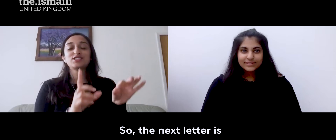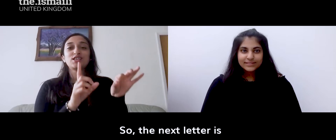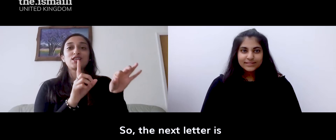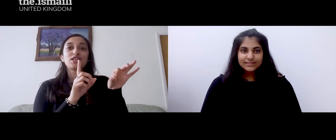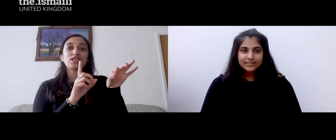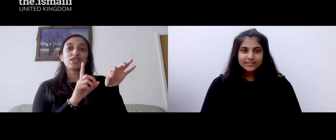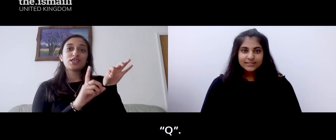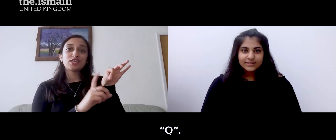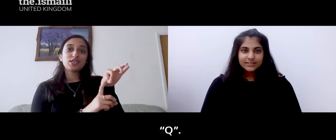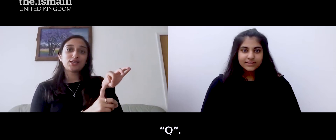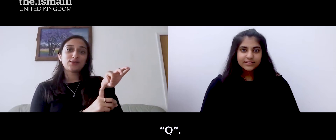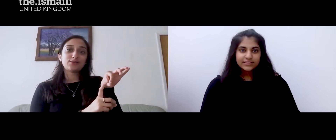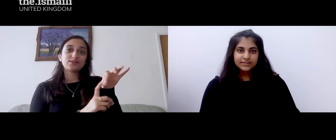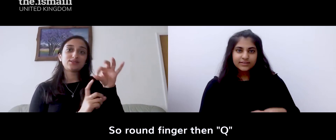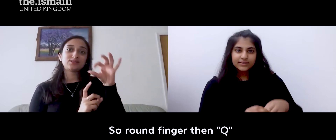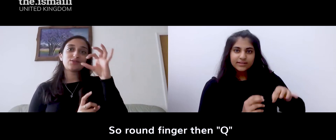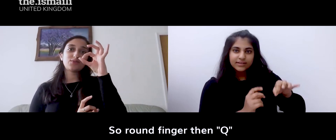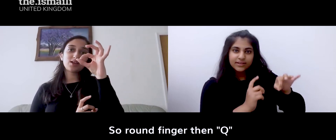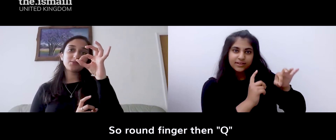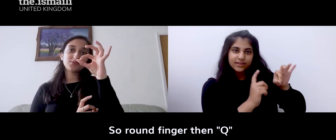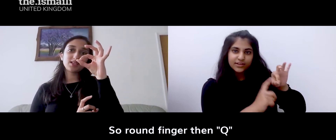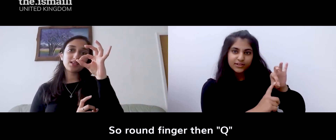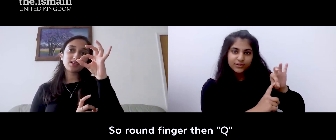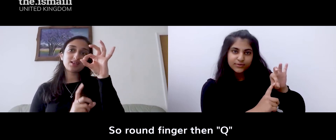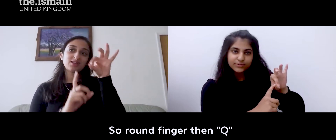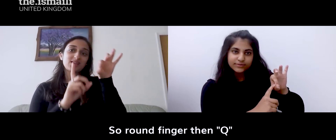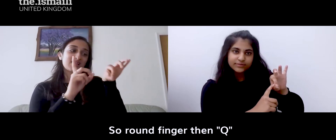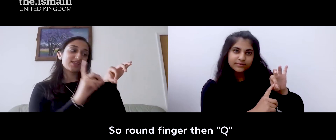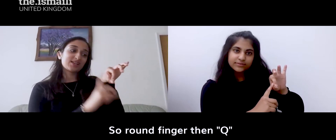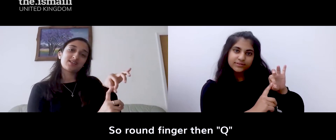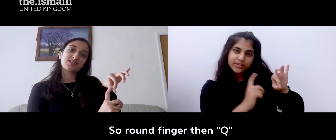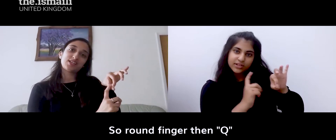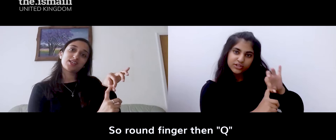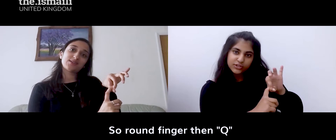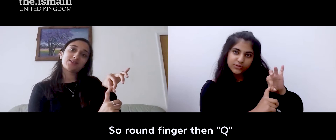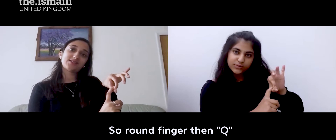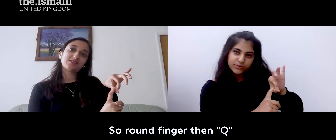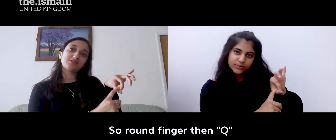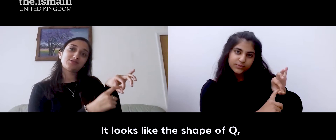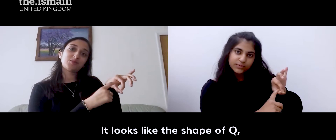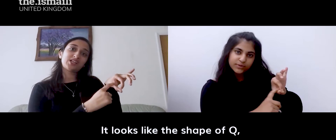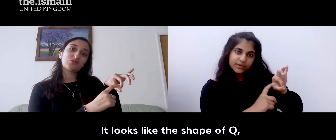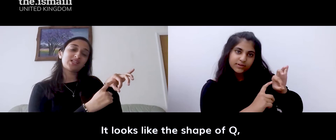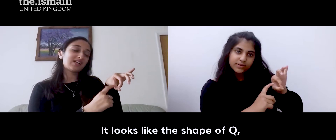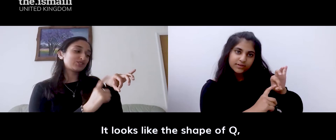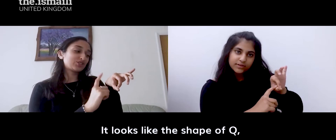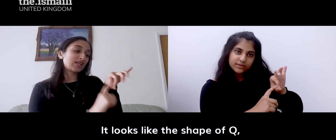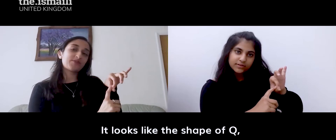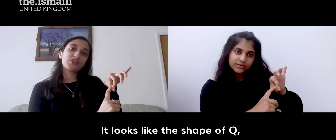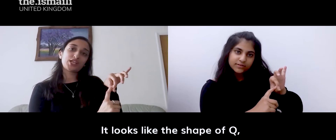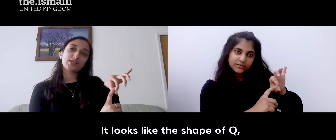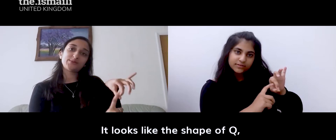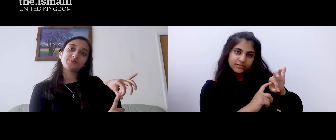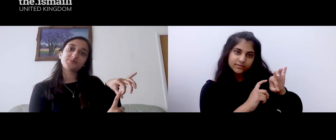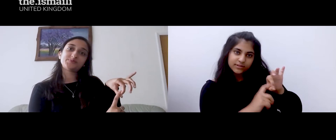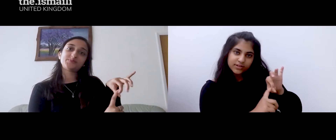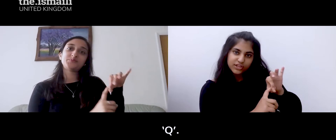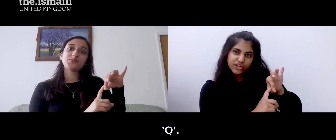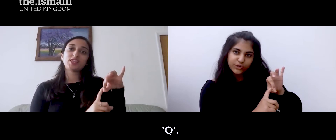is Q. The round finger and then Q. But look, that's the shape of